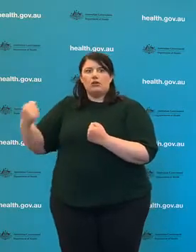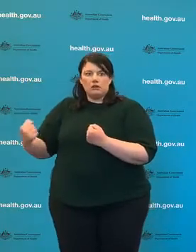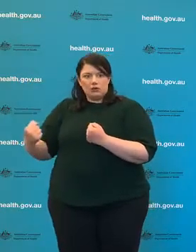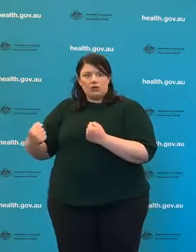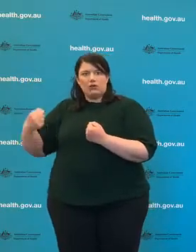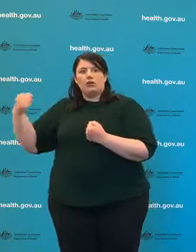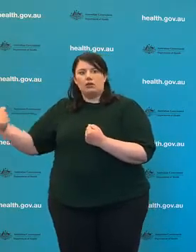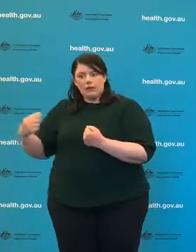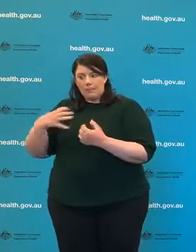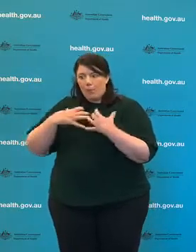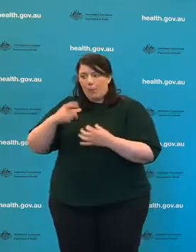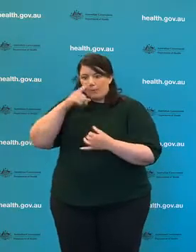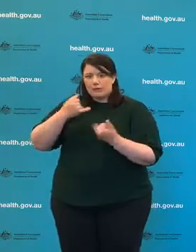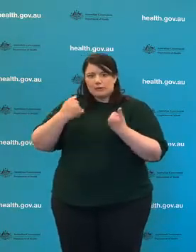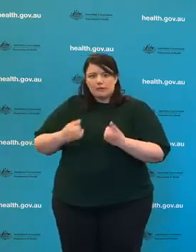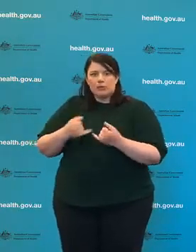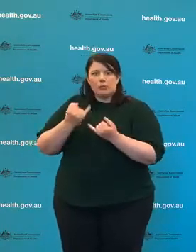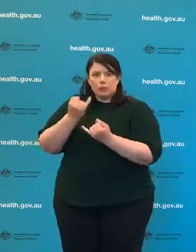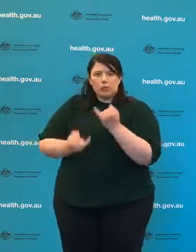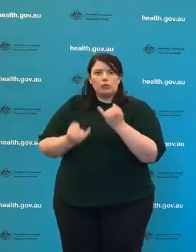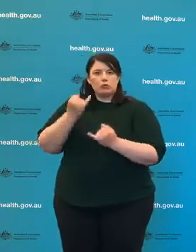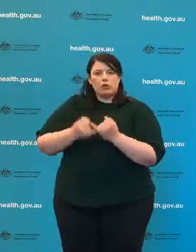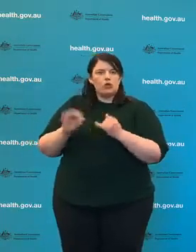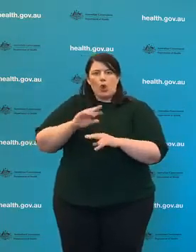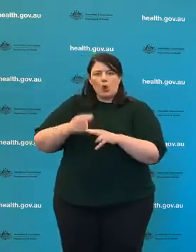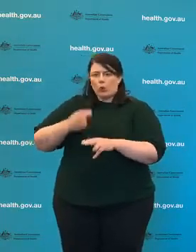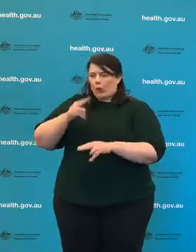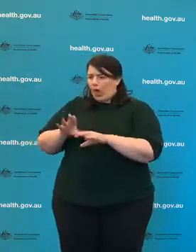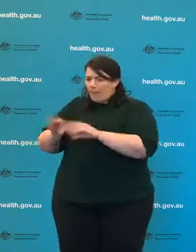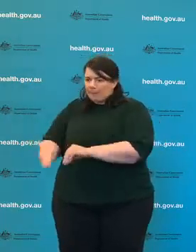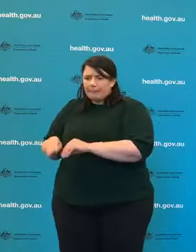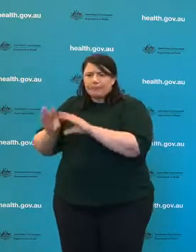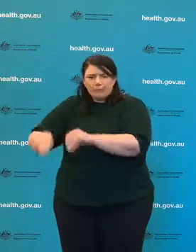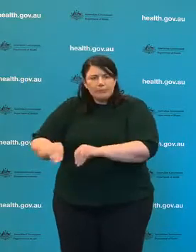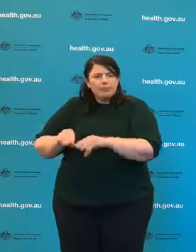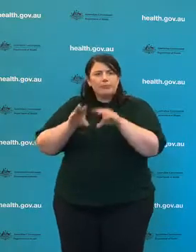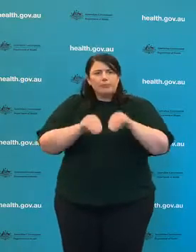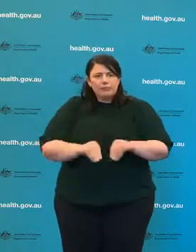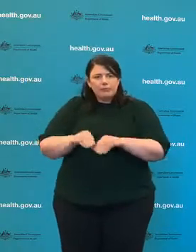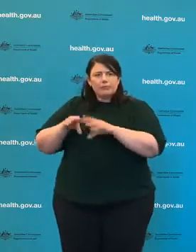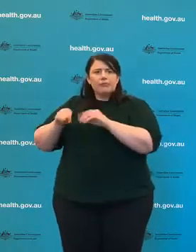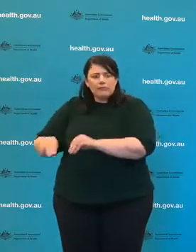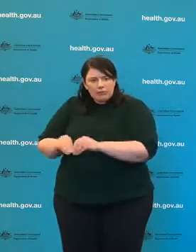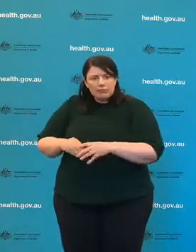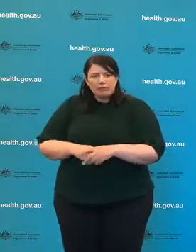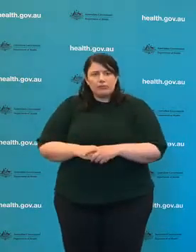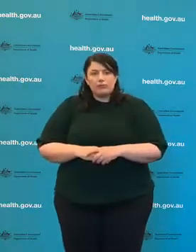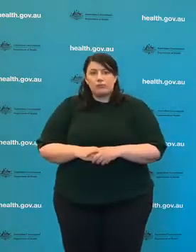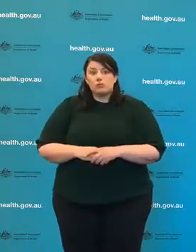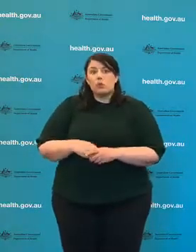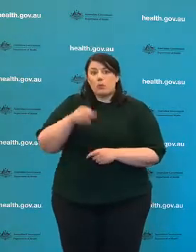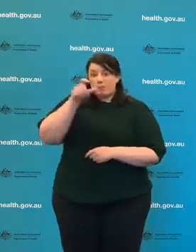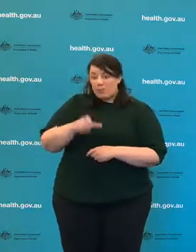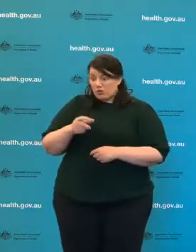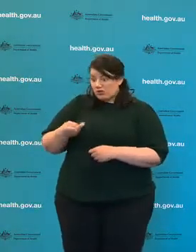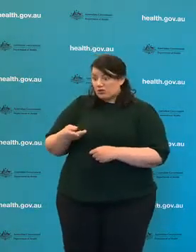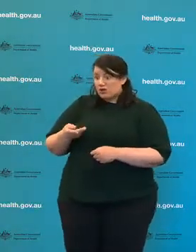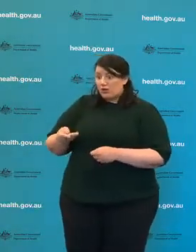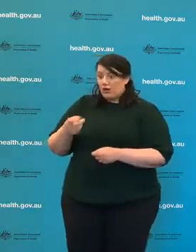just the contact tracers, that's the testing processes, how you get information to the contact tracers, and then the